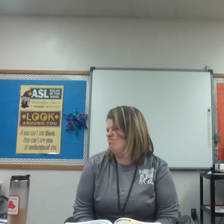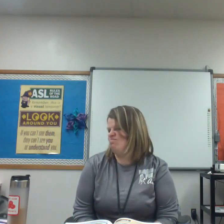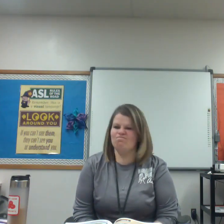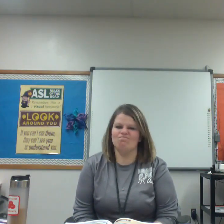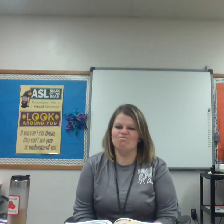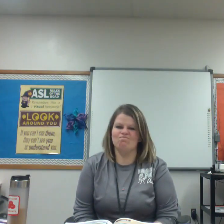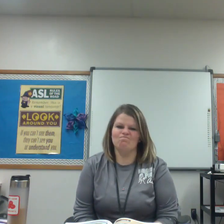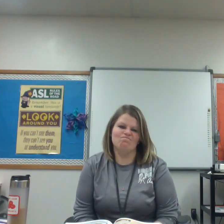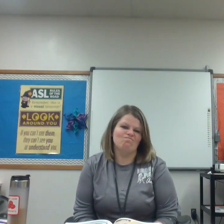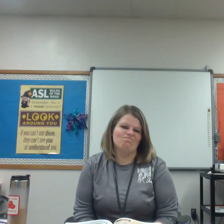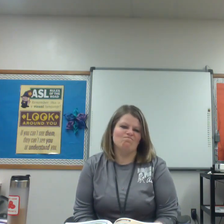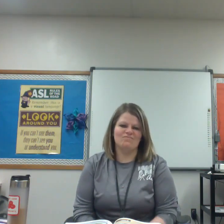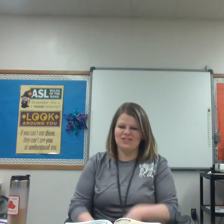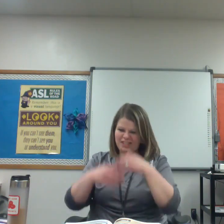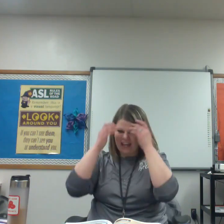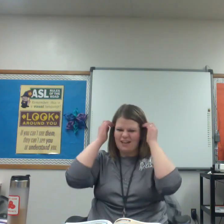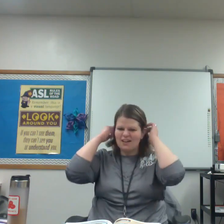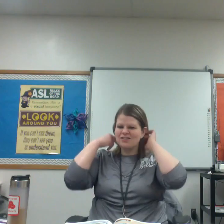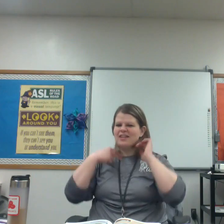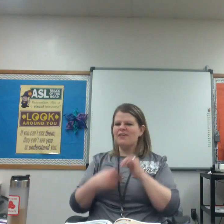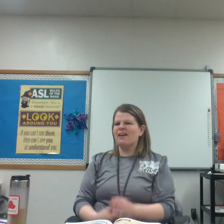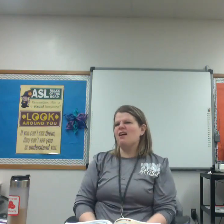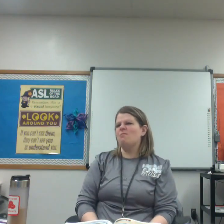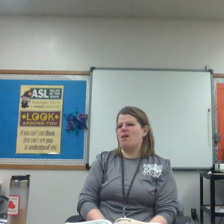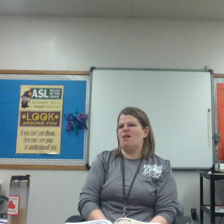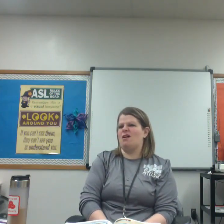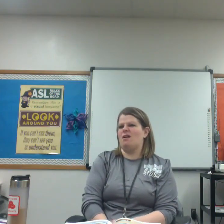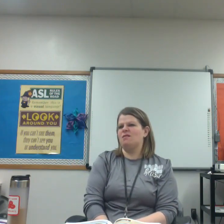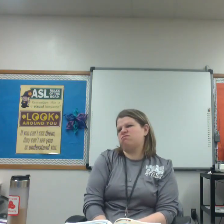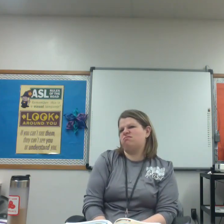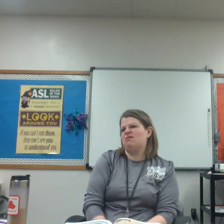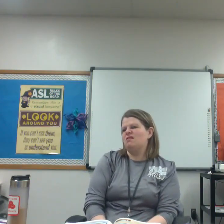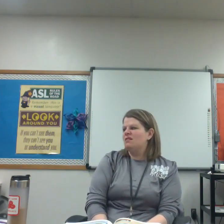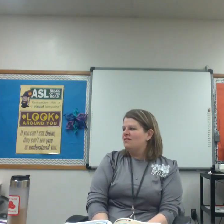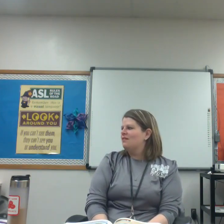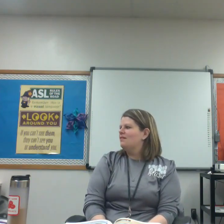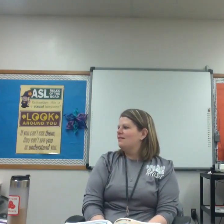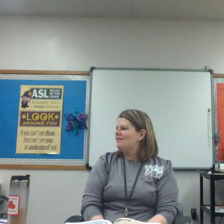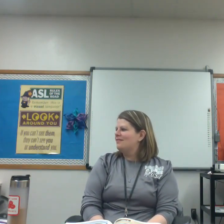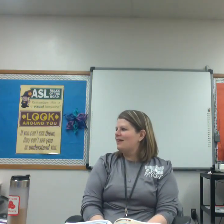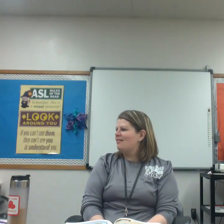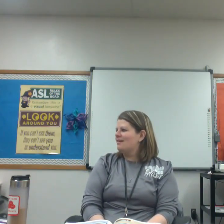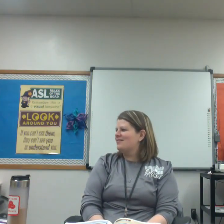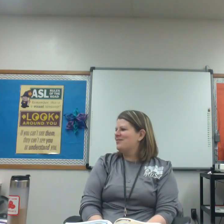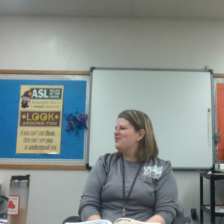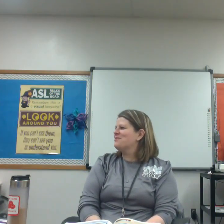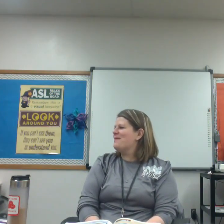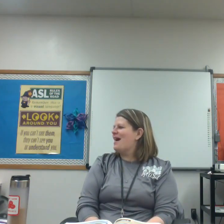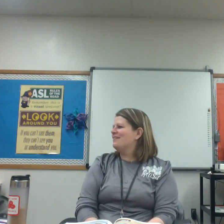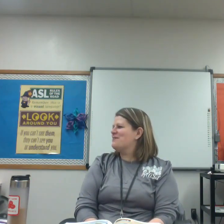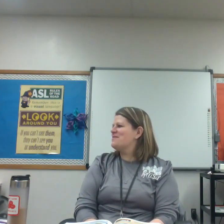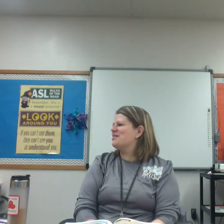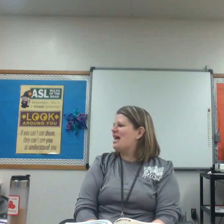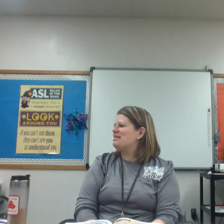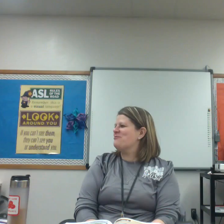Rita is very bad facial expression. She's like, think of like, oh, mom. I can do that one really well. Gotta think of. You just look mad. Like, Mrs. Classy, why